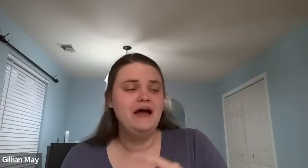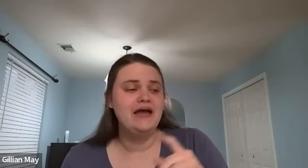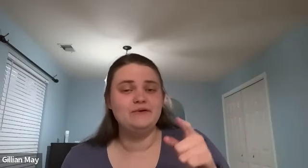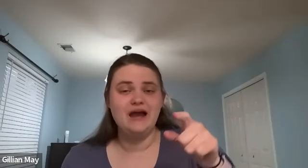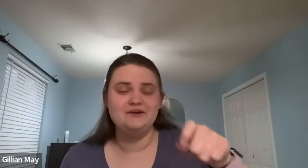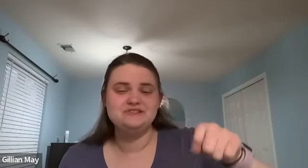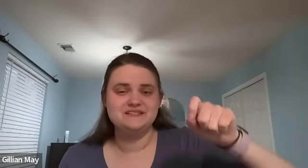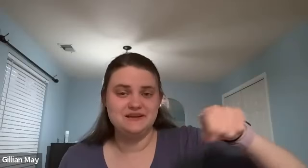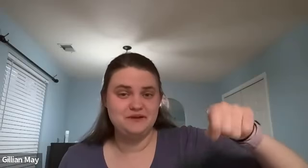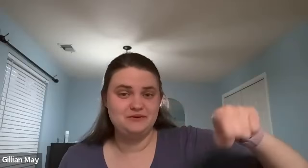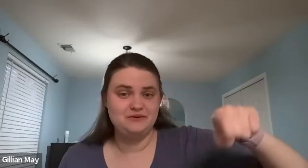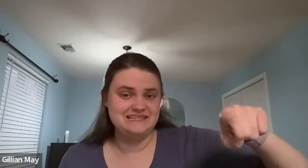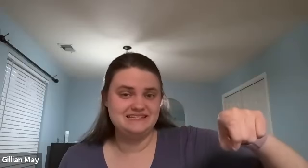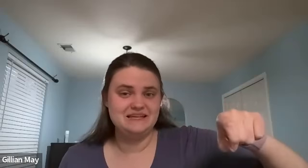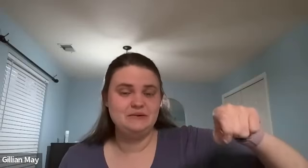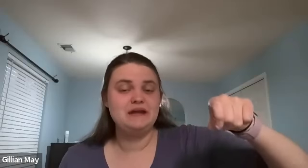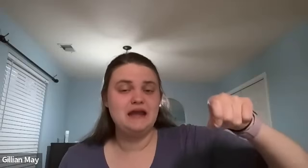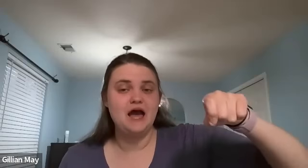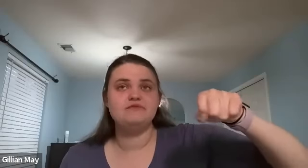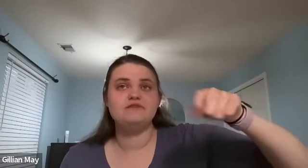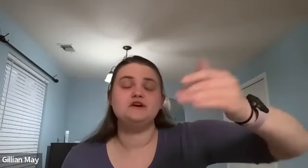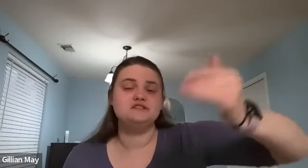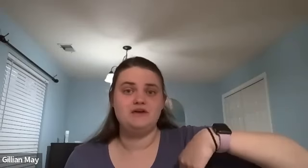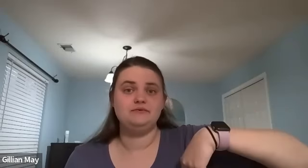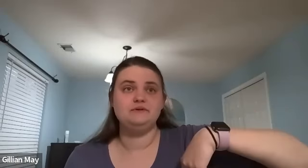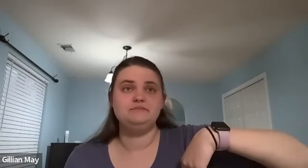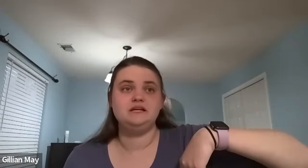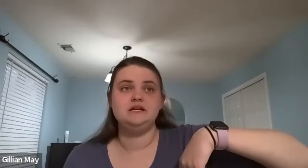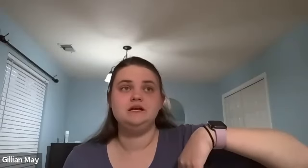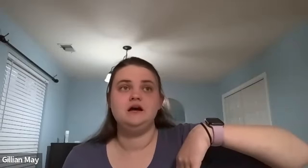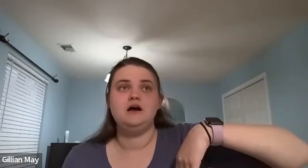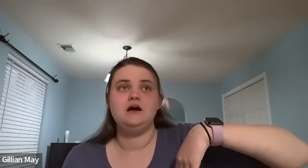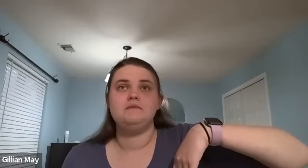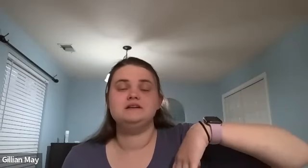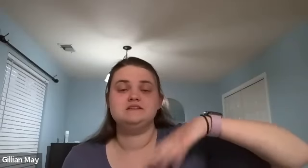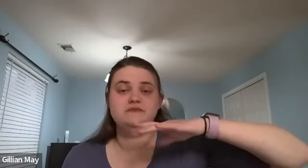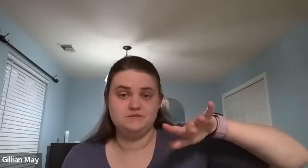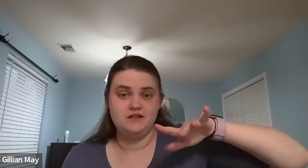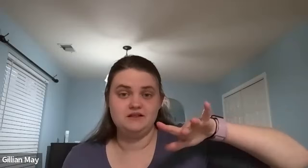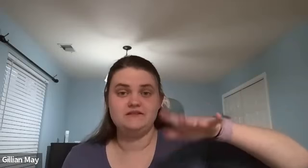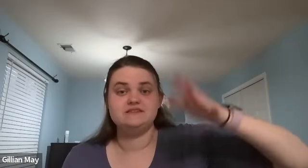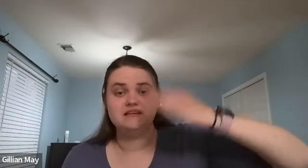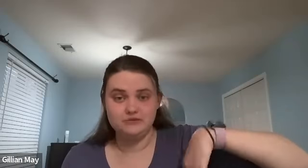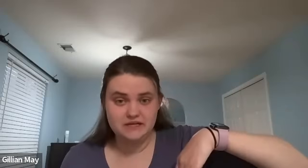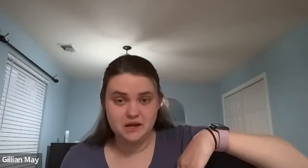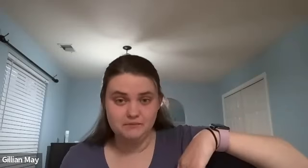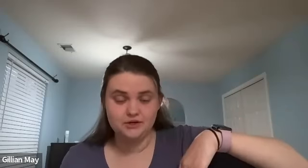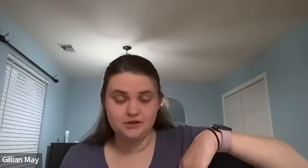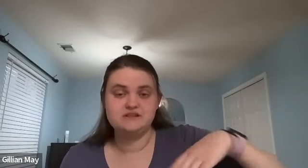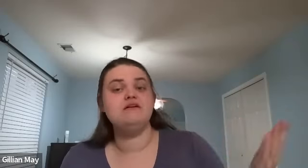and when I used to take my quizzes, we would have the first half would be finger spelling, then the second half would be numbers, and then the